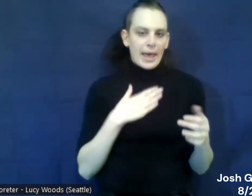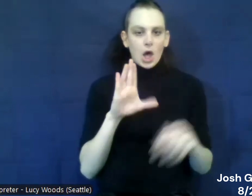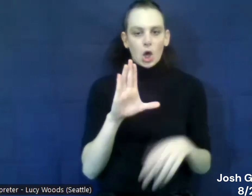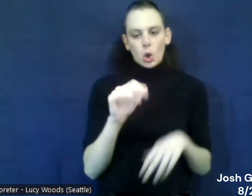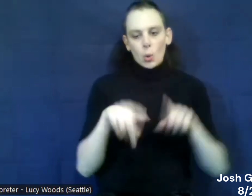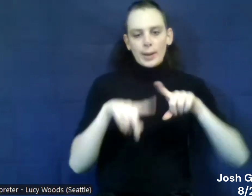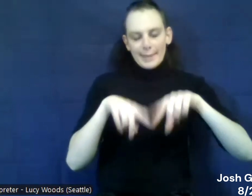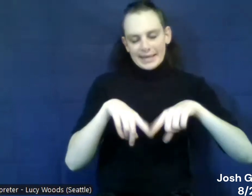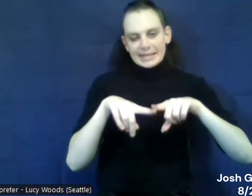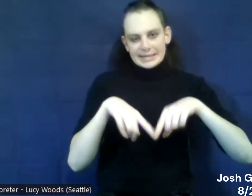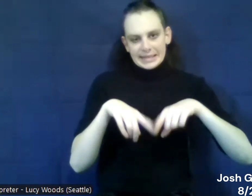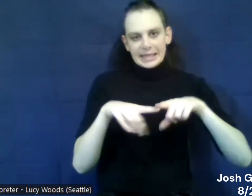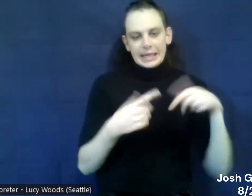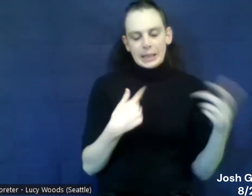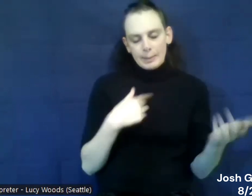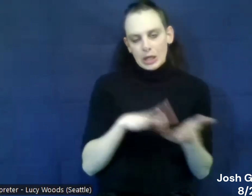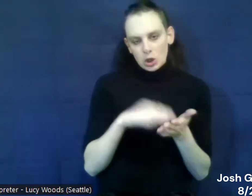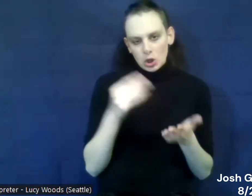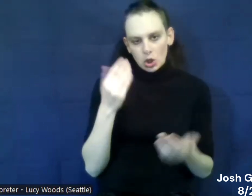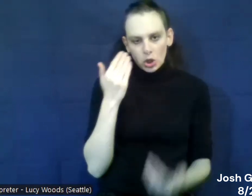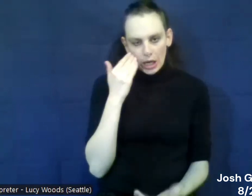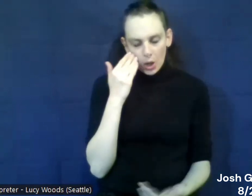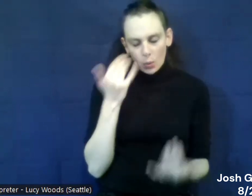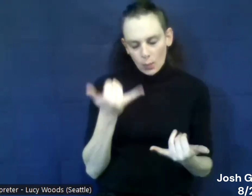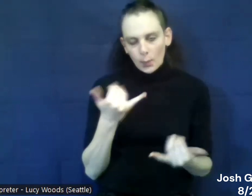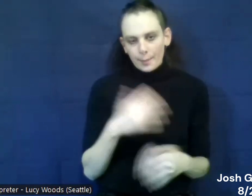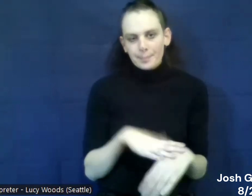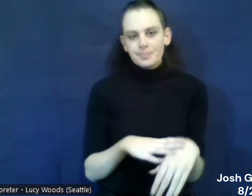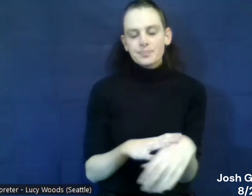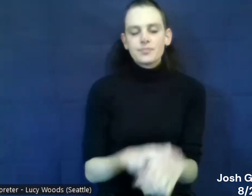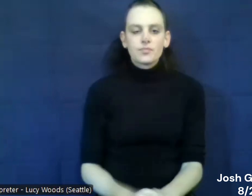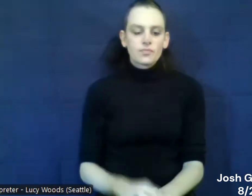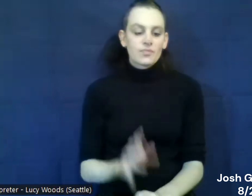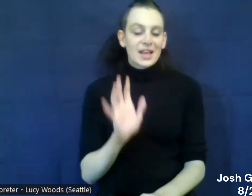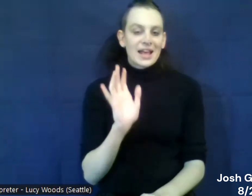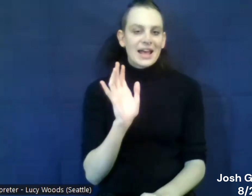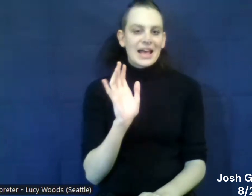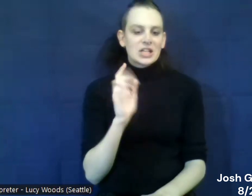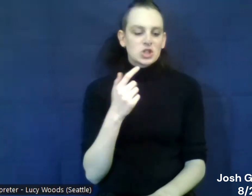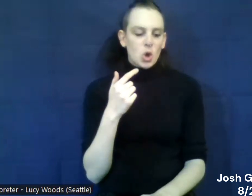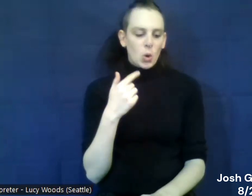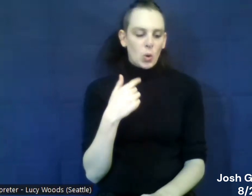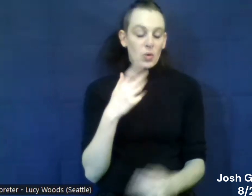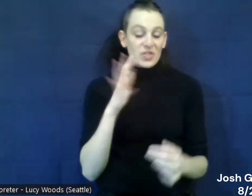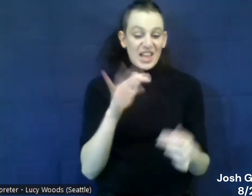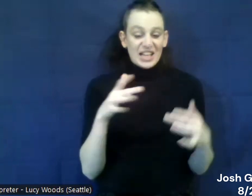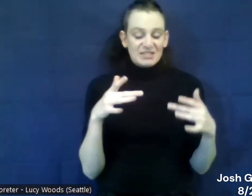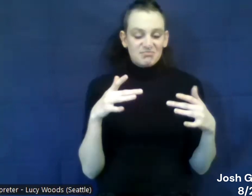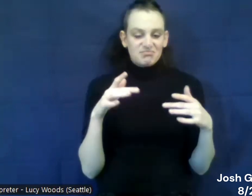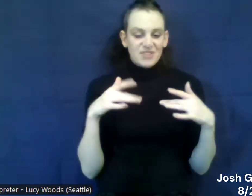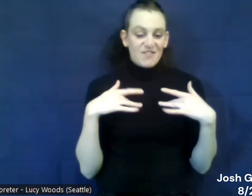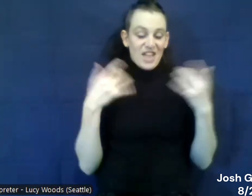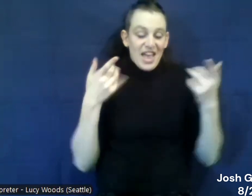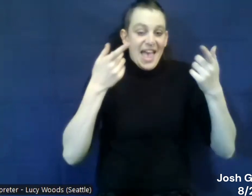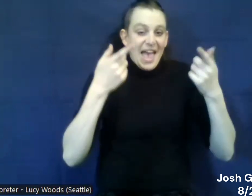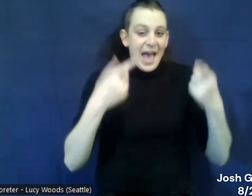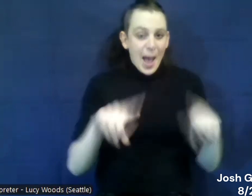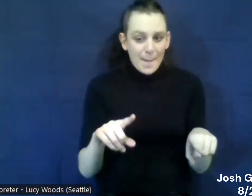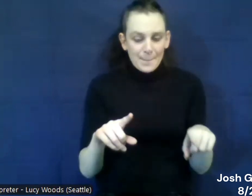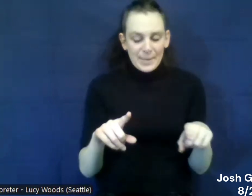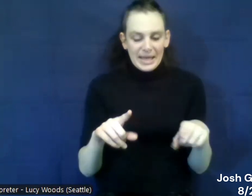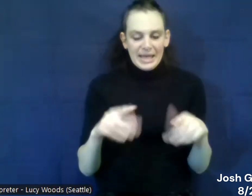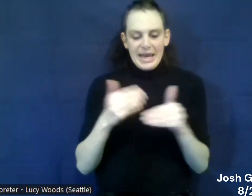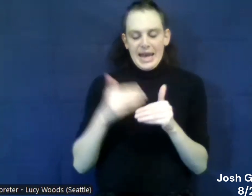learn that drove me to take that next step, to surpass the fear